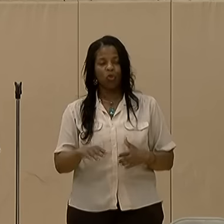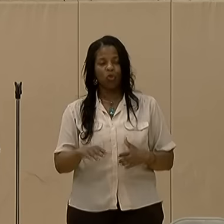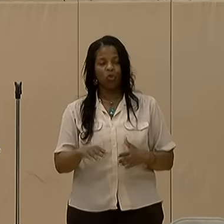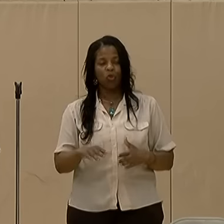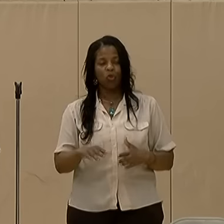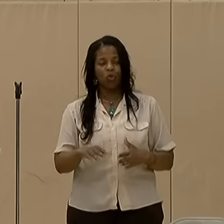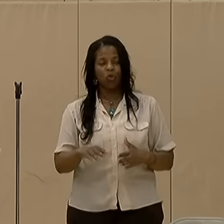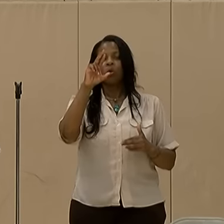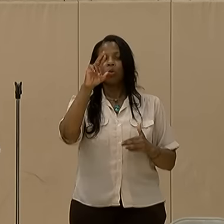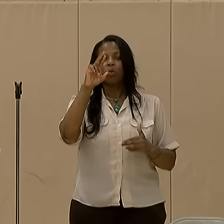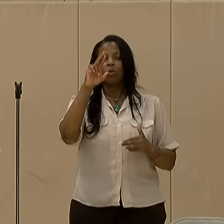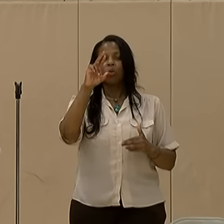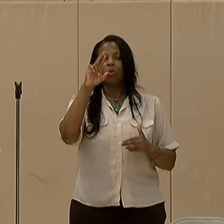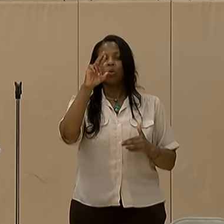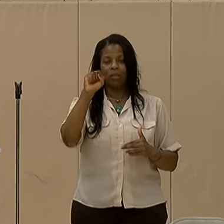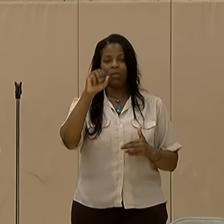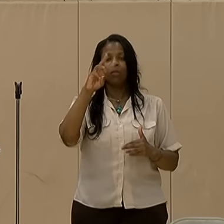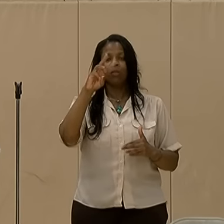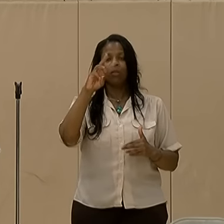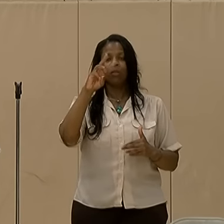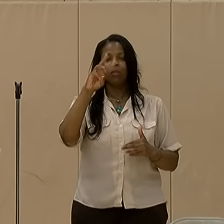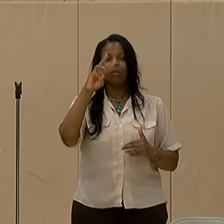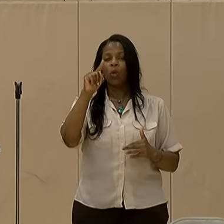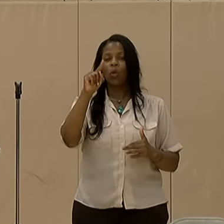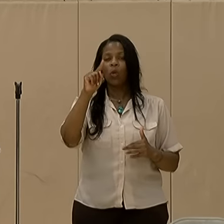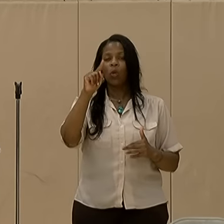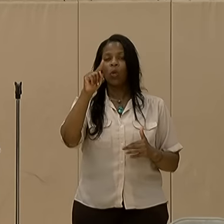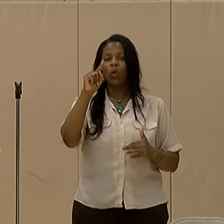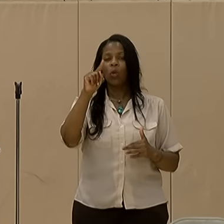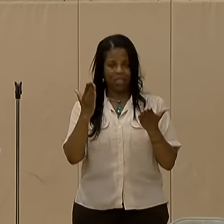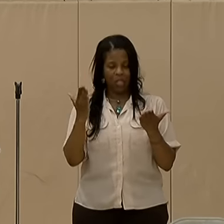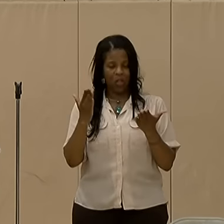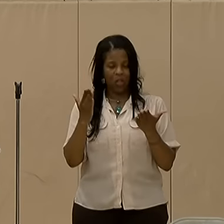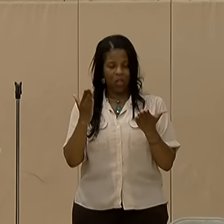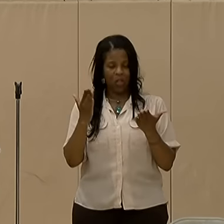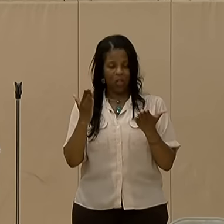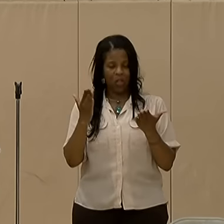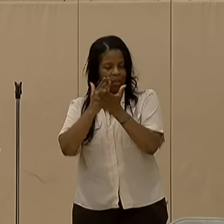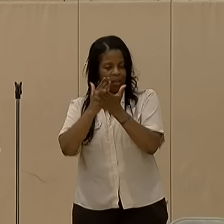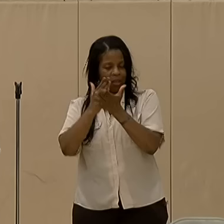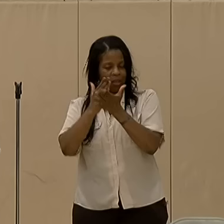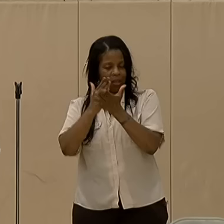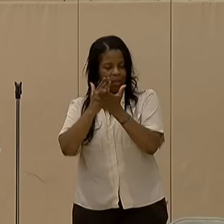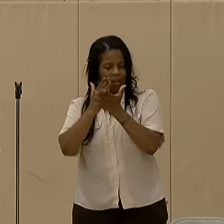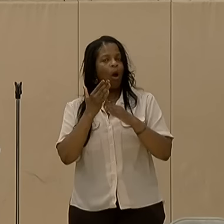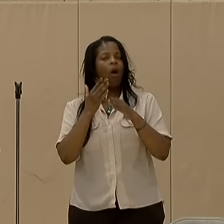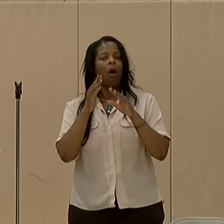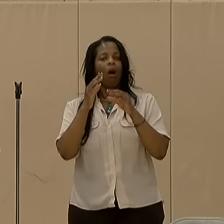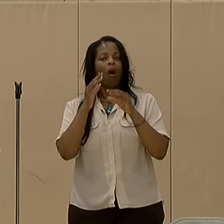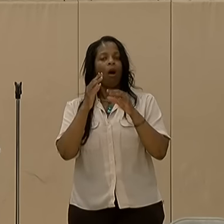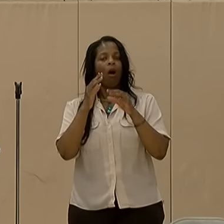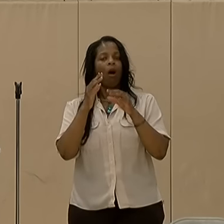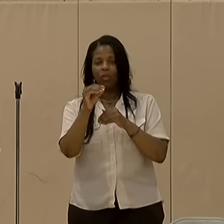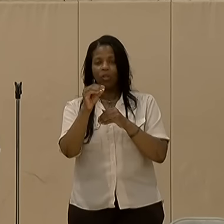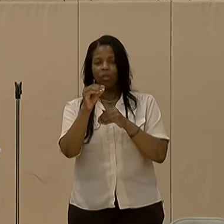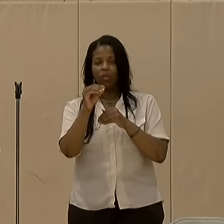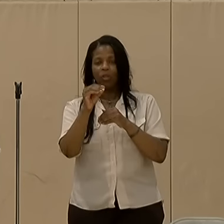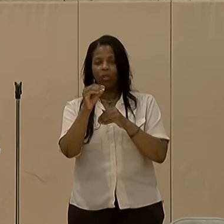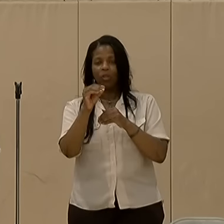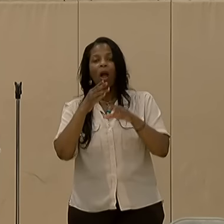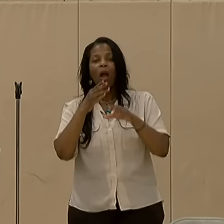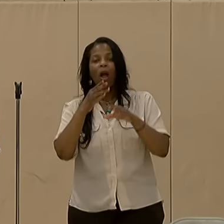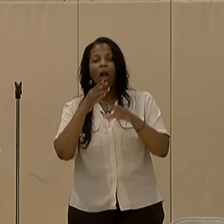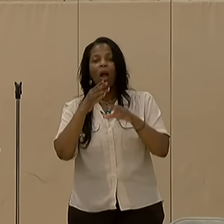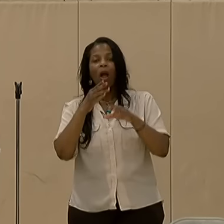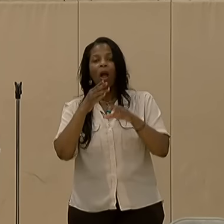this meeting, or you can also stop by and see him at our office on Lake Isabella Boulevard between 2 to 8